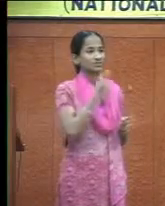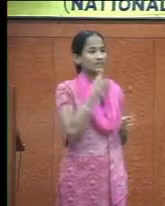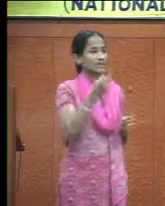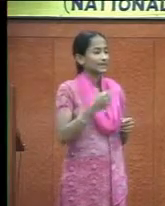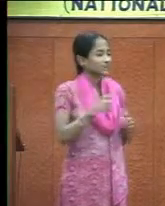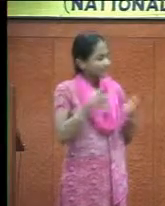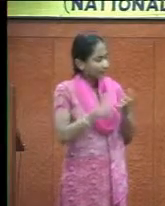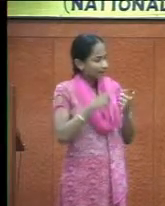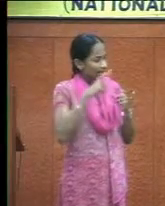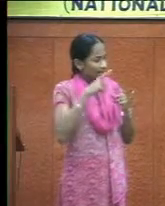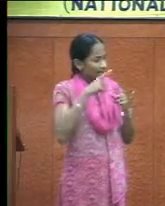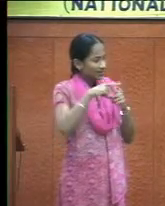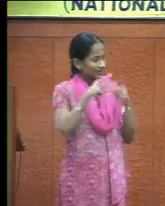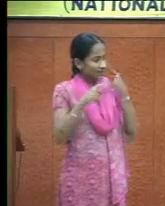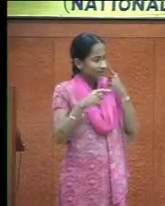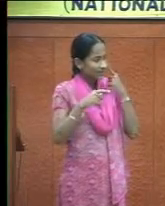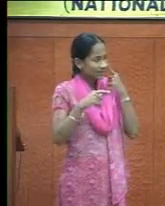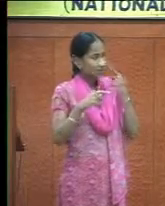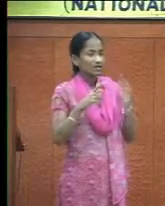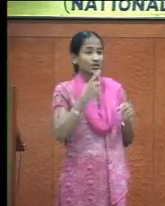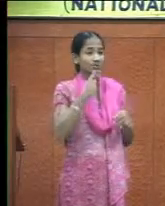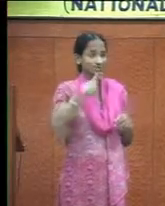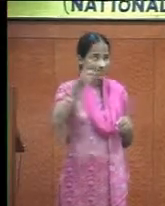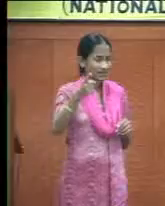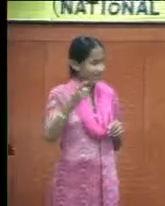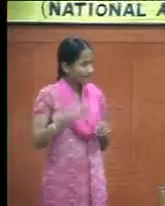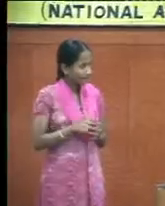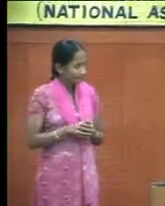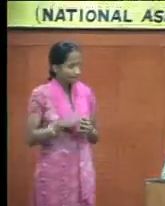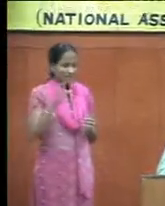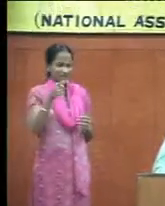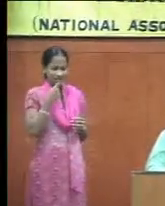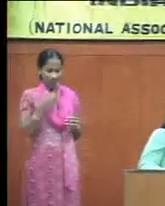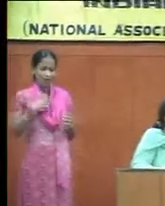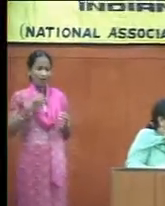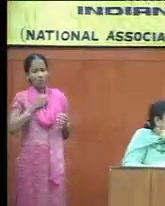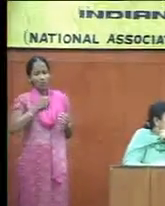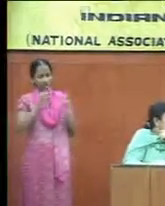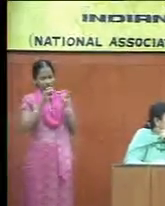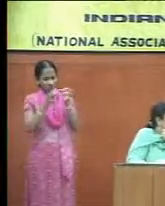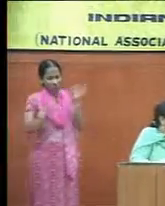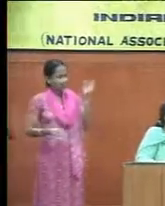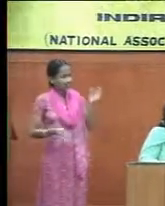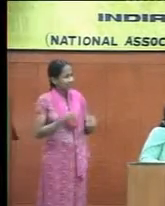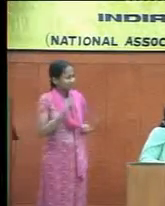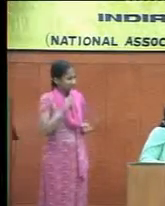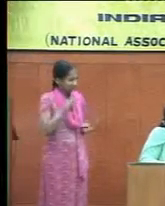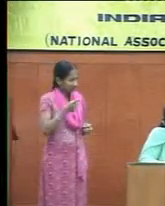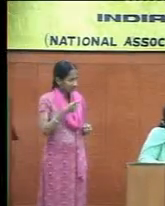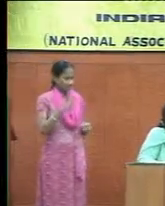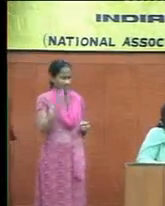for the records of the office of the state commissioner. Those will tell their own story. The offices which are